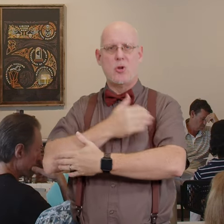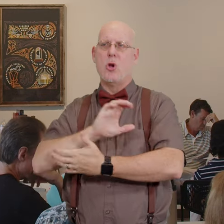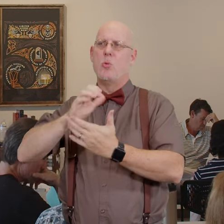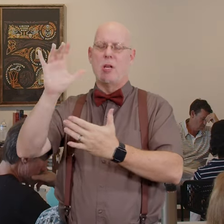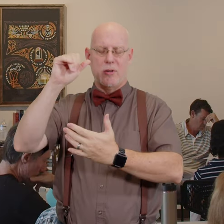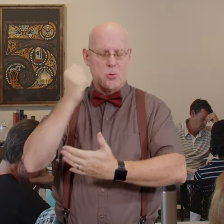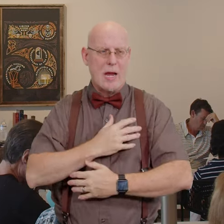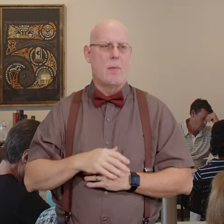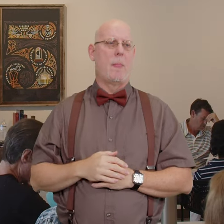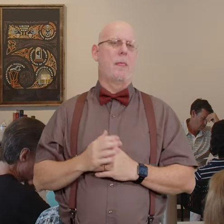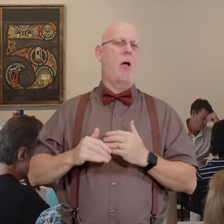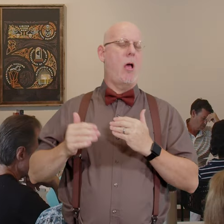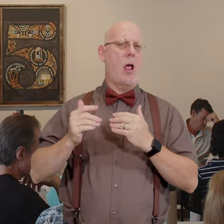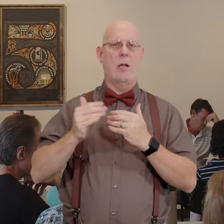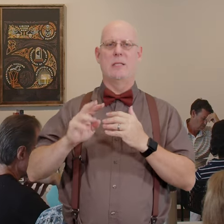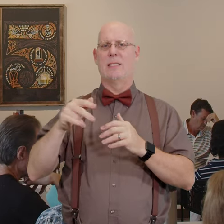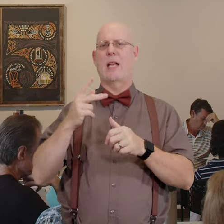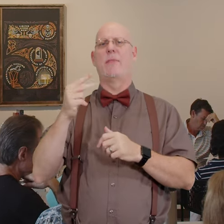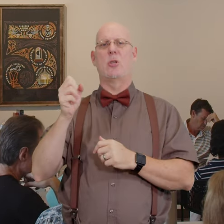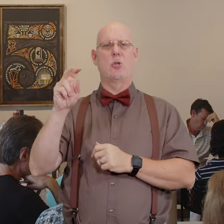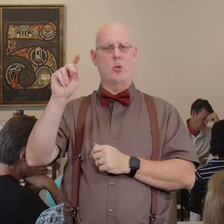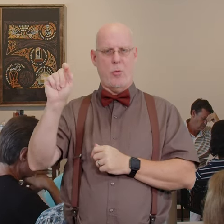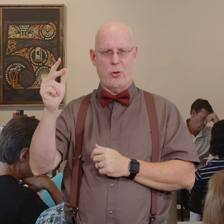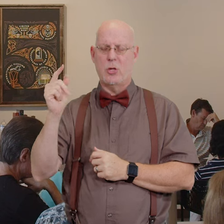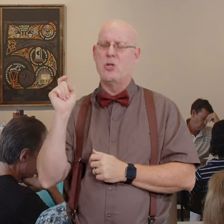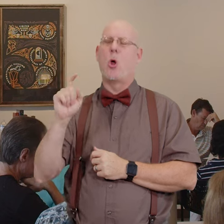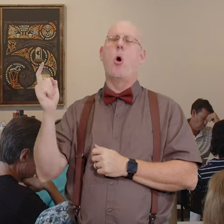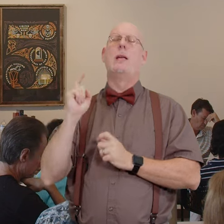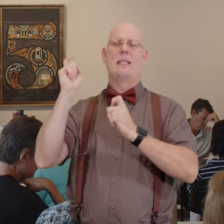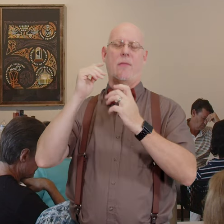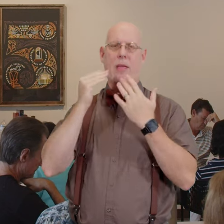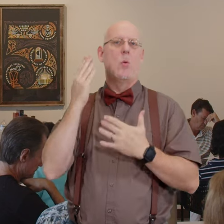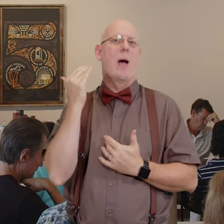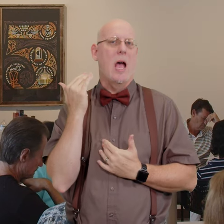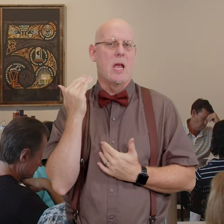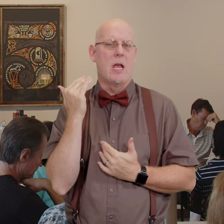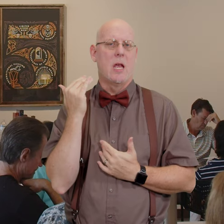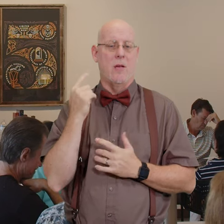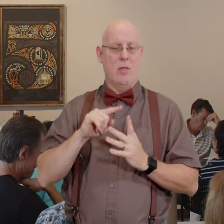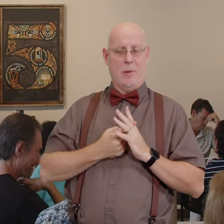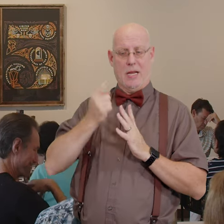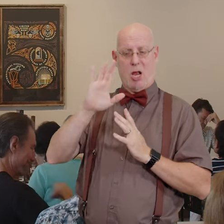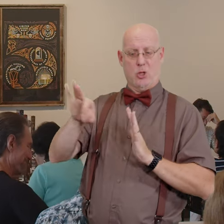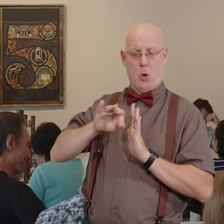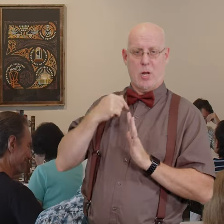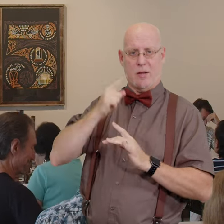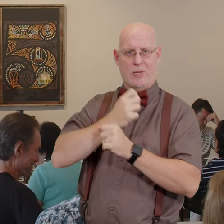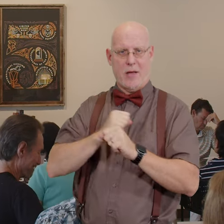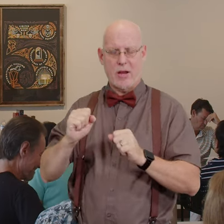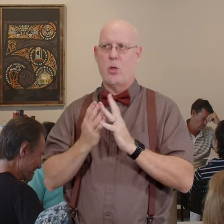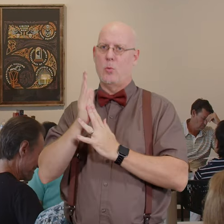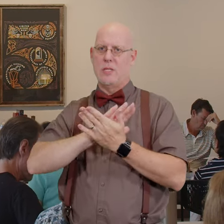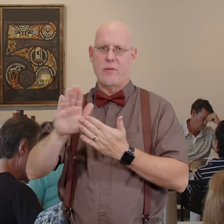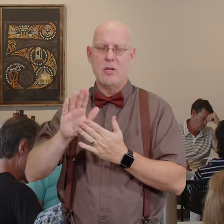to the riches of his grace. And on these jokes, 2 Thessalonians 2:13, we ought always to give thanks. Why? Because from the beginning, God has chosen us